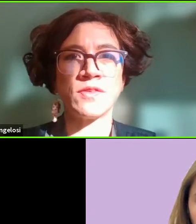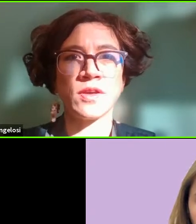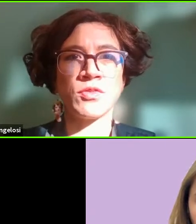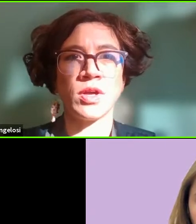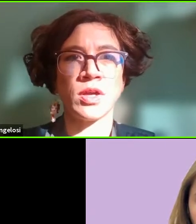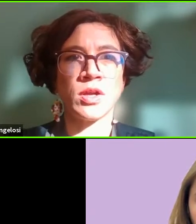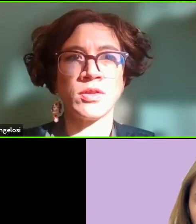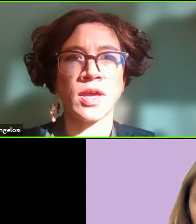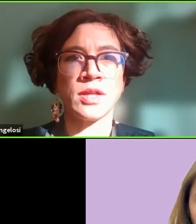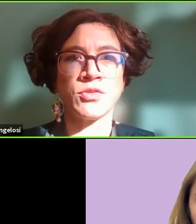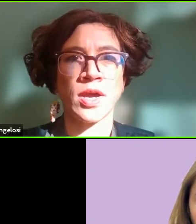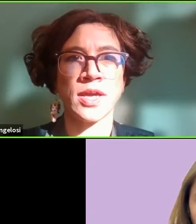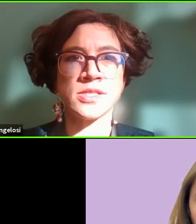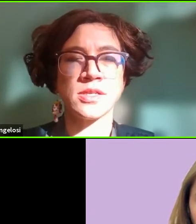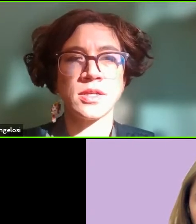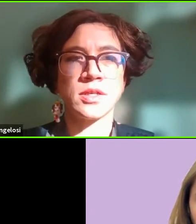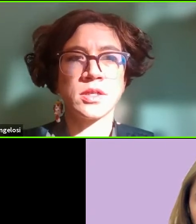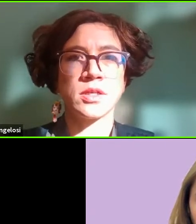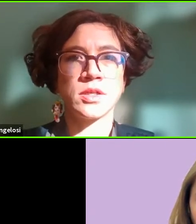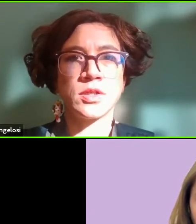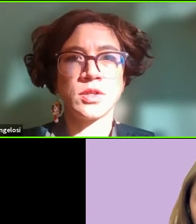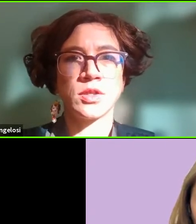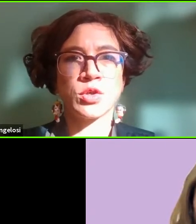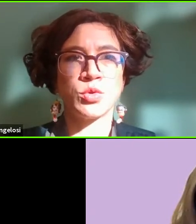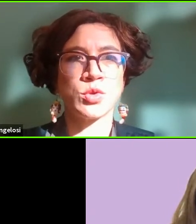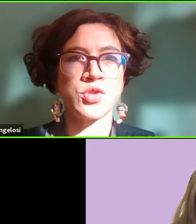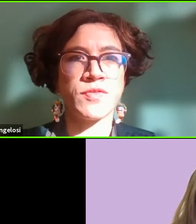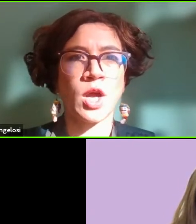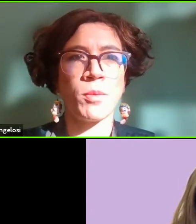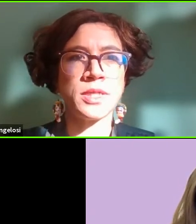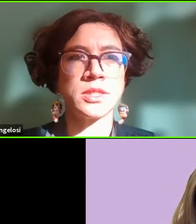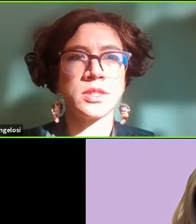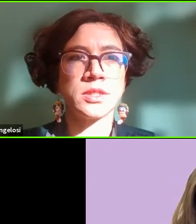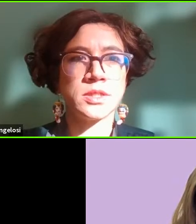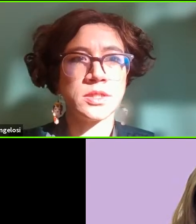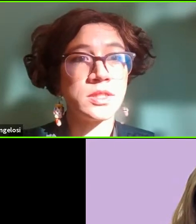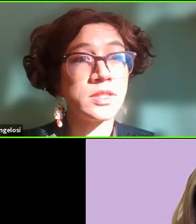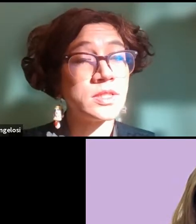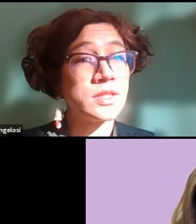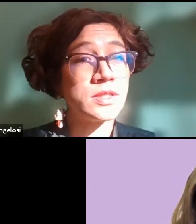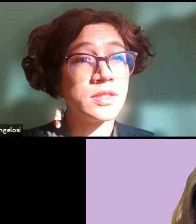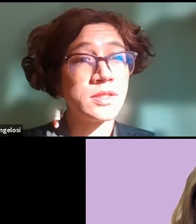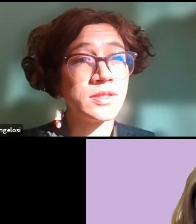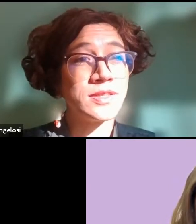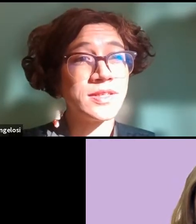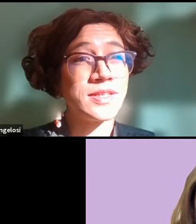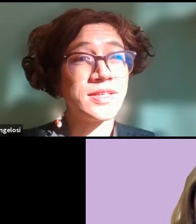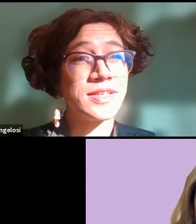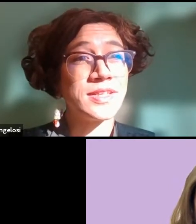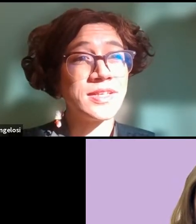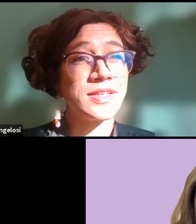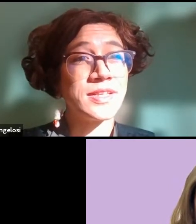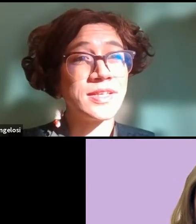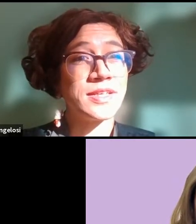Kunduz, that's the hand raised. Kunduz, do you have a comment? Sorry, no.